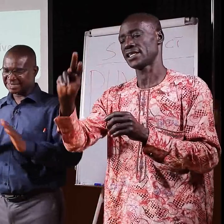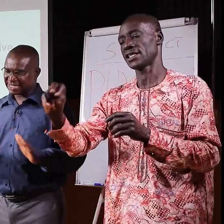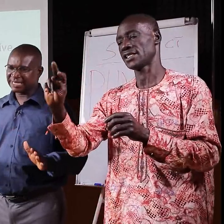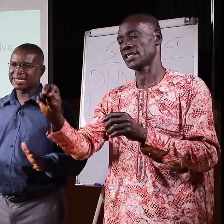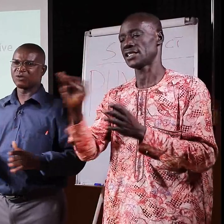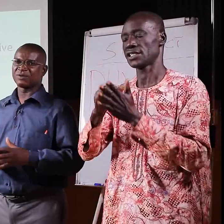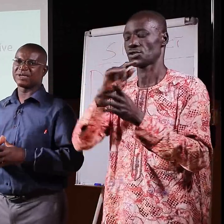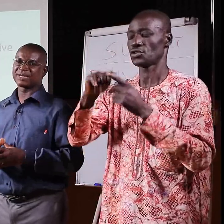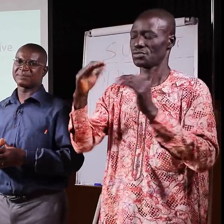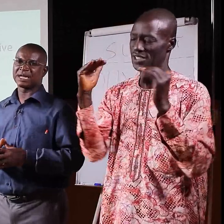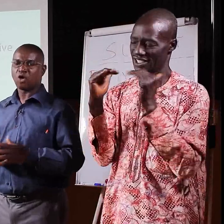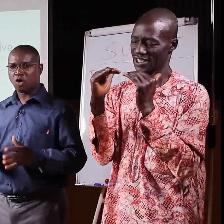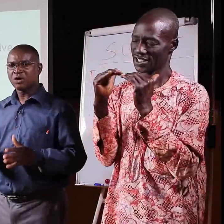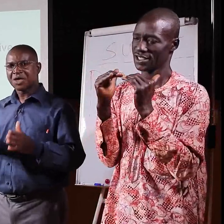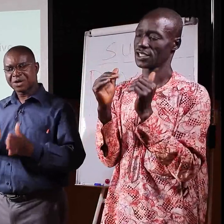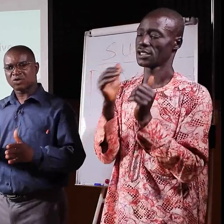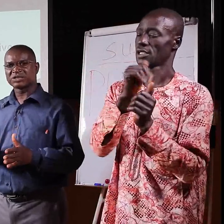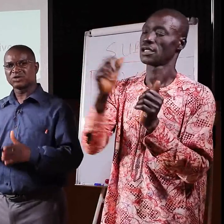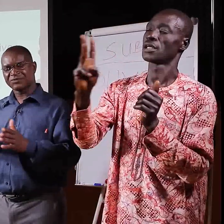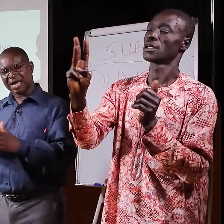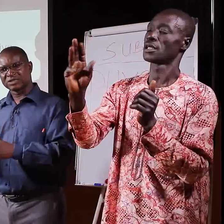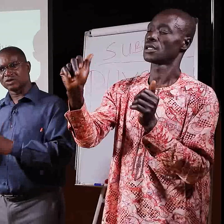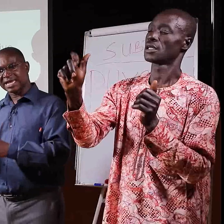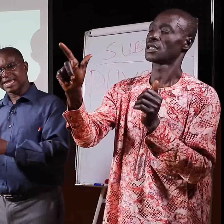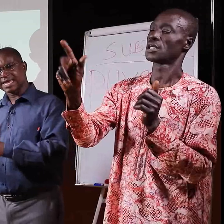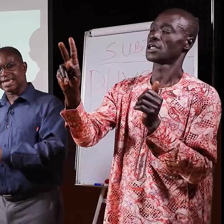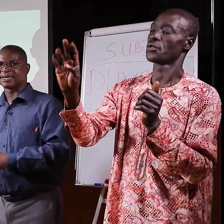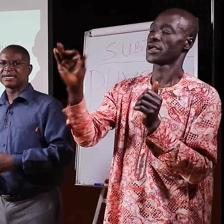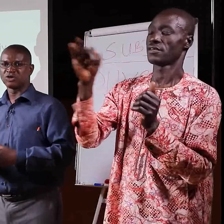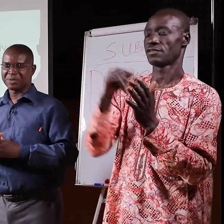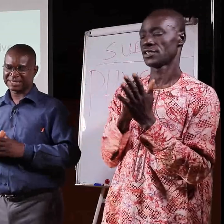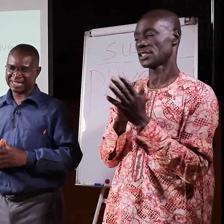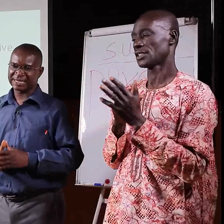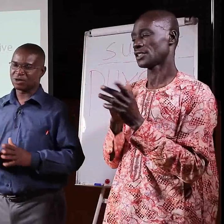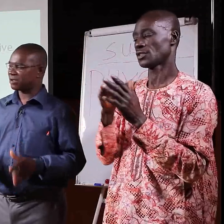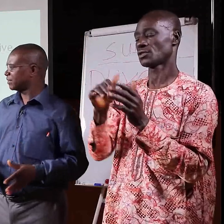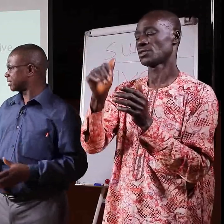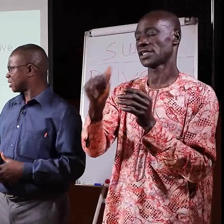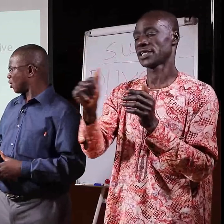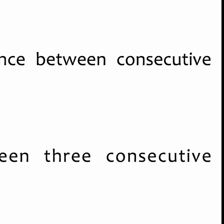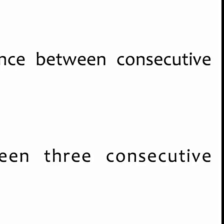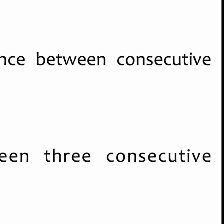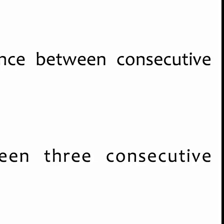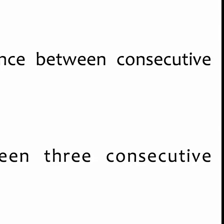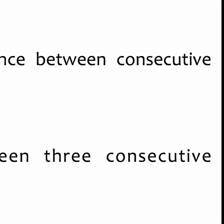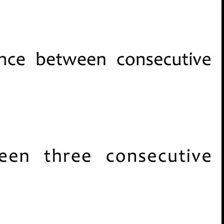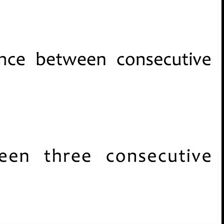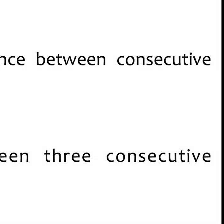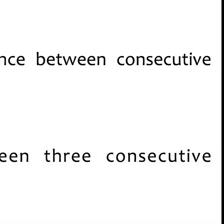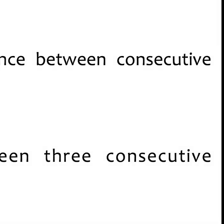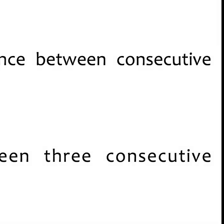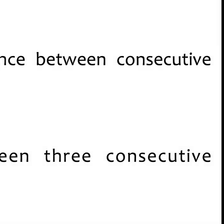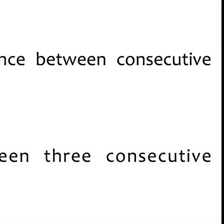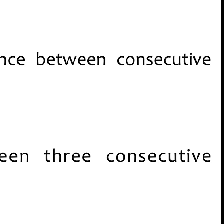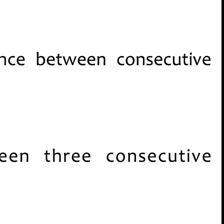be exactly a wavelength lambda. Or 3 consecutive antinode AAA, it will be exactly a wavelength. With that, our